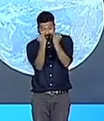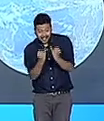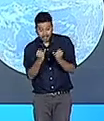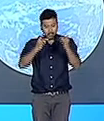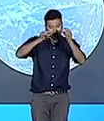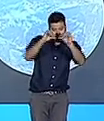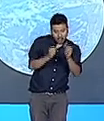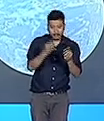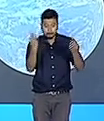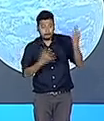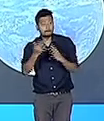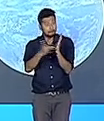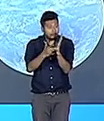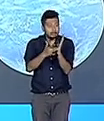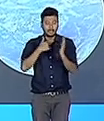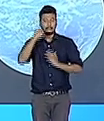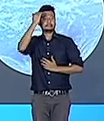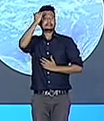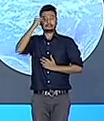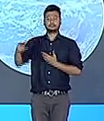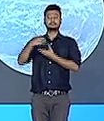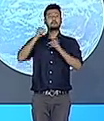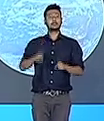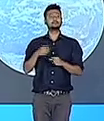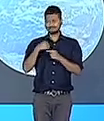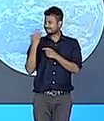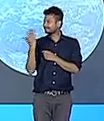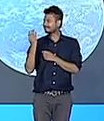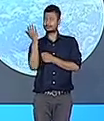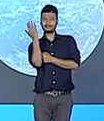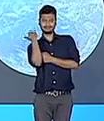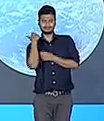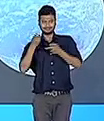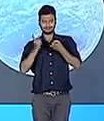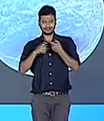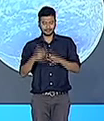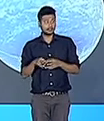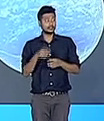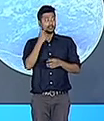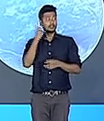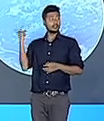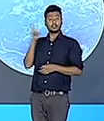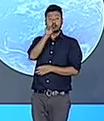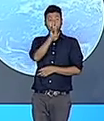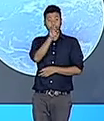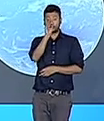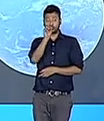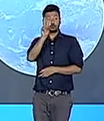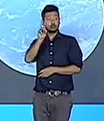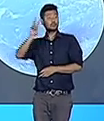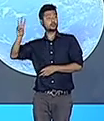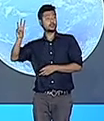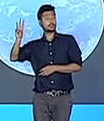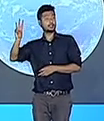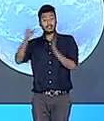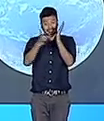A few weeks ago, Gartner were very clear about the opportunity that sits in front of us. By 2023, technology will help triple the